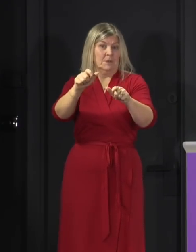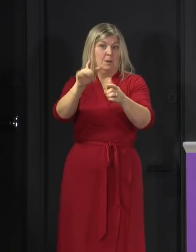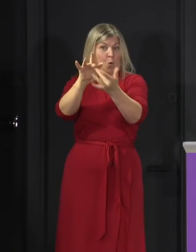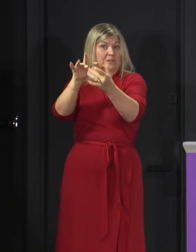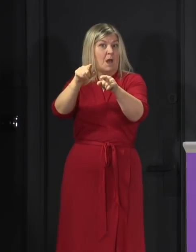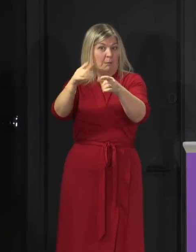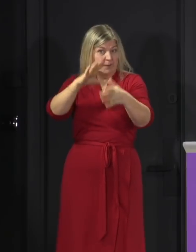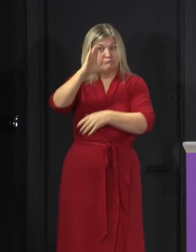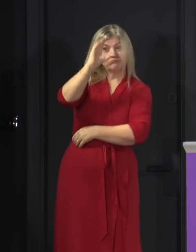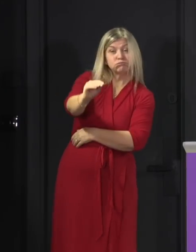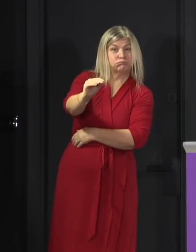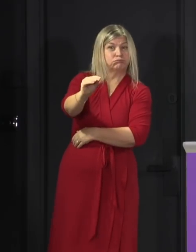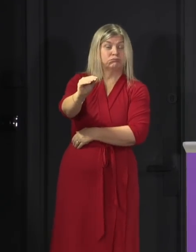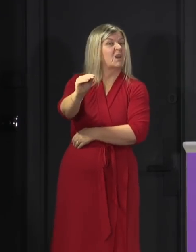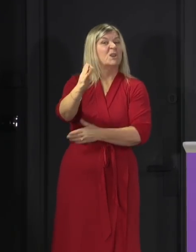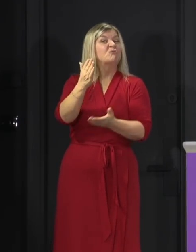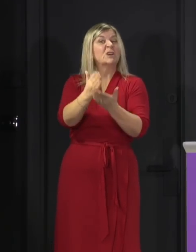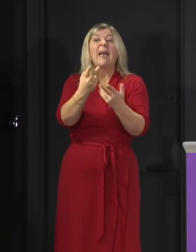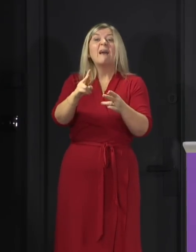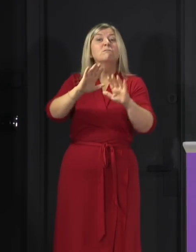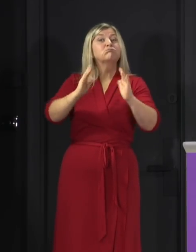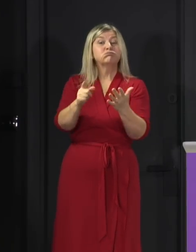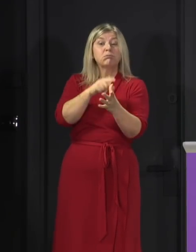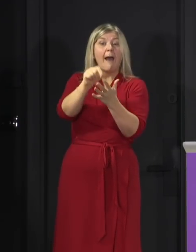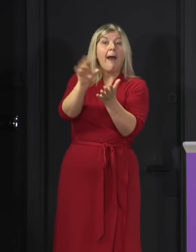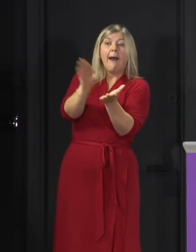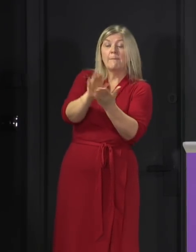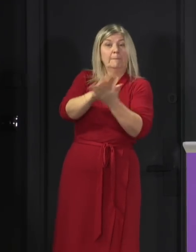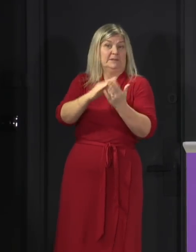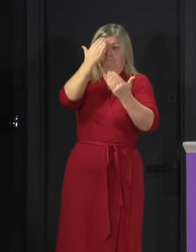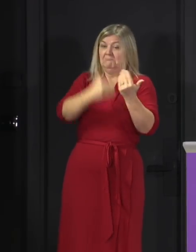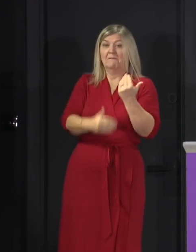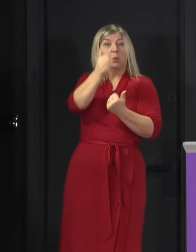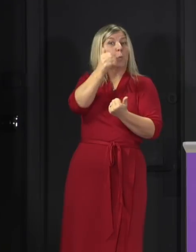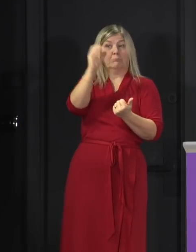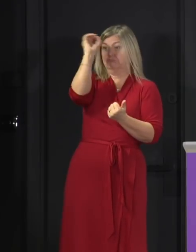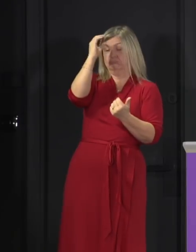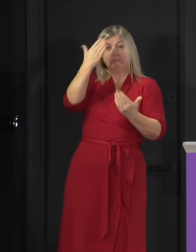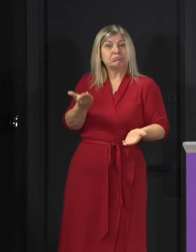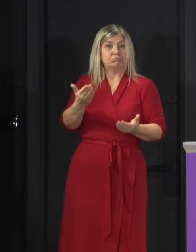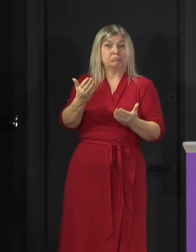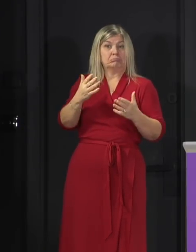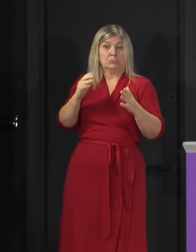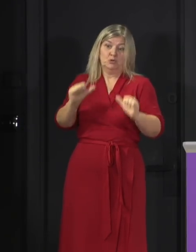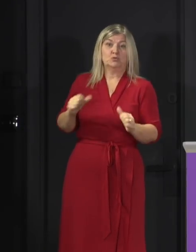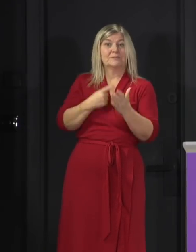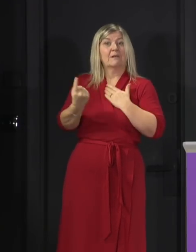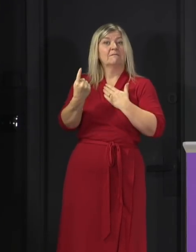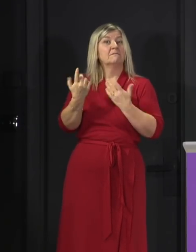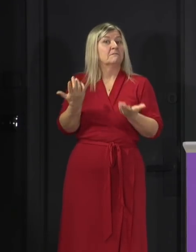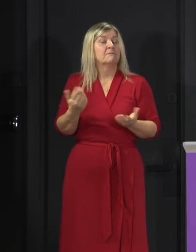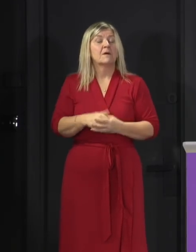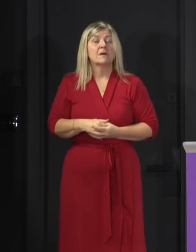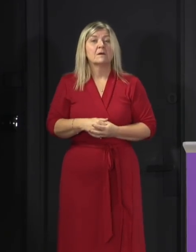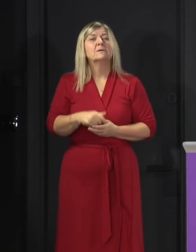not otherwise have known that they had been in contact with a positive case and had to self-isolate. So by downloading the app, young people